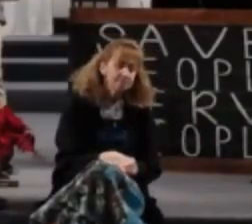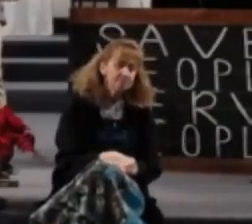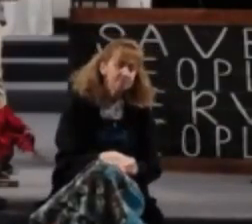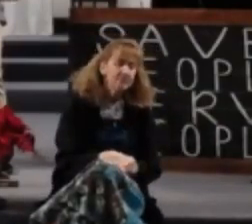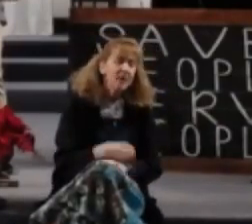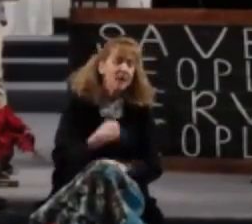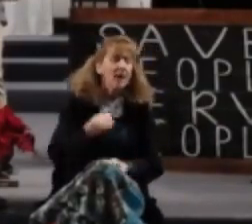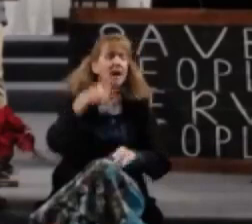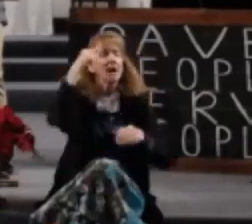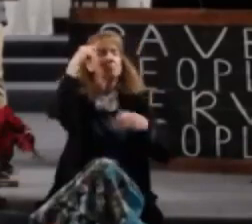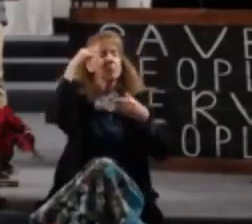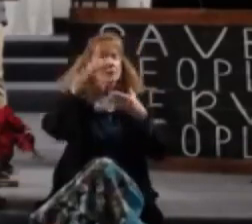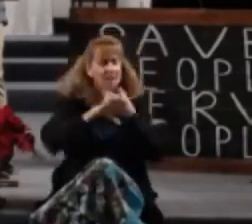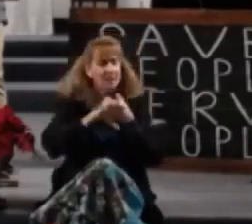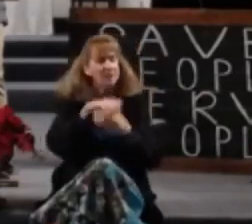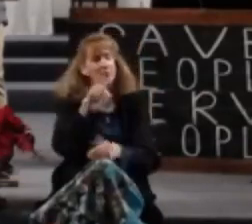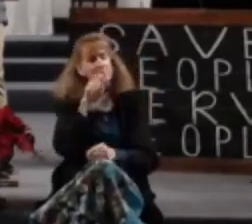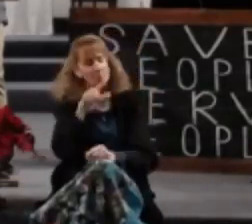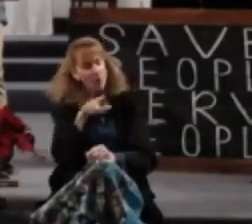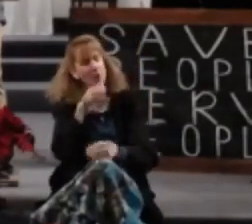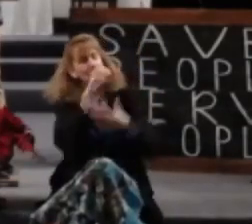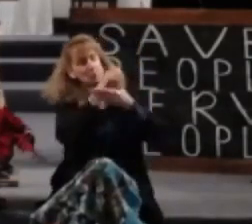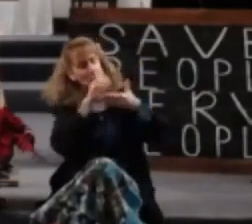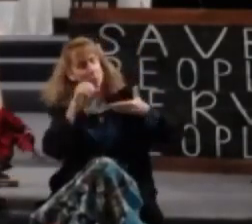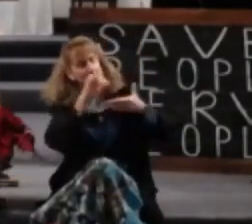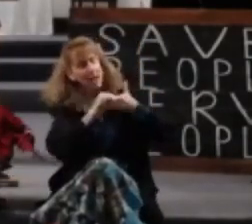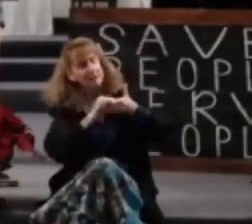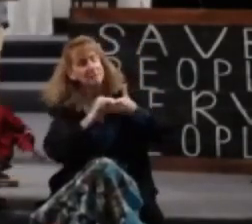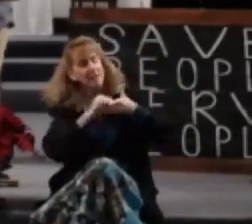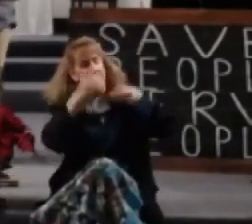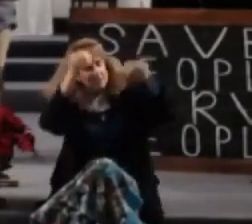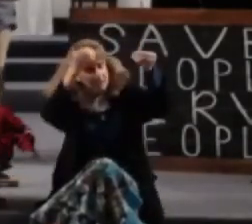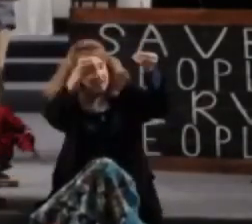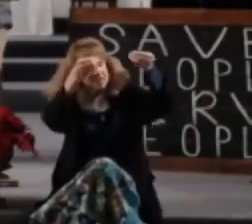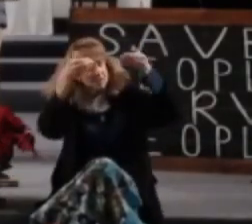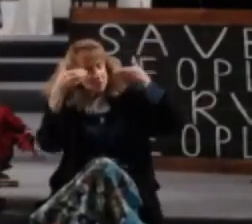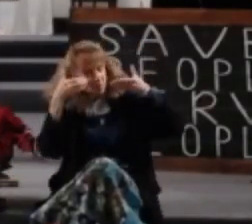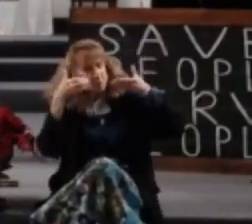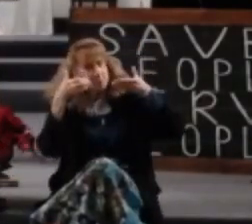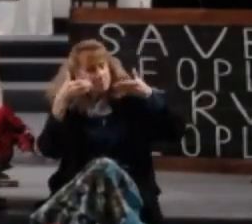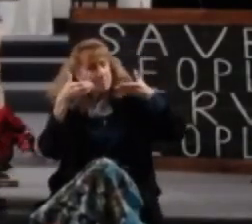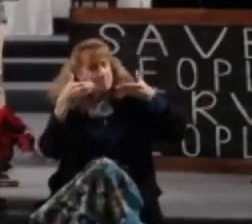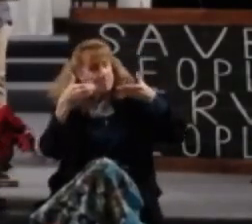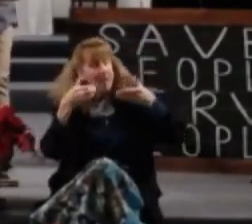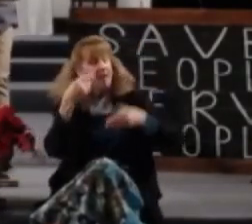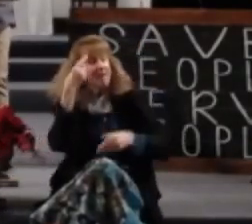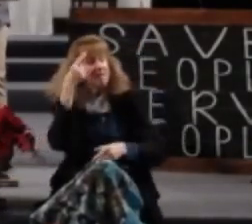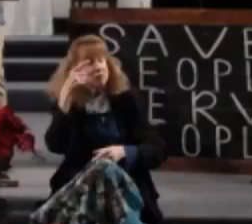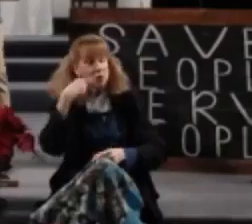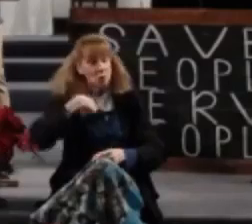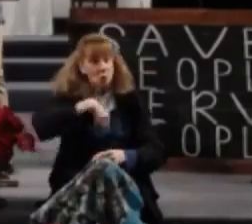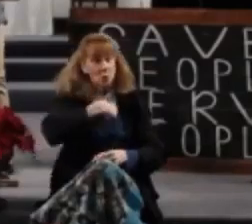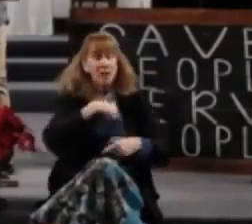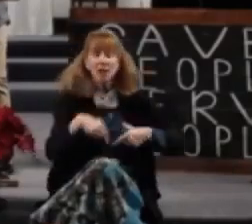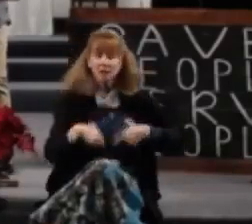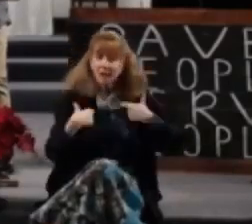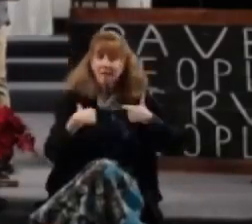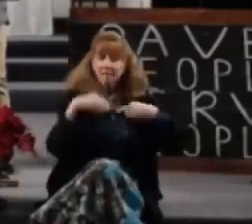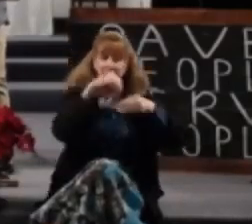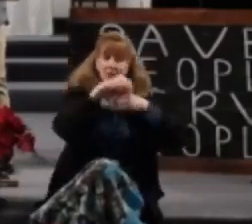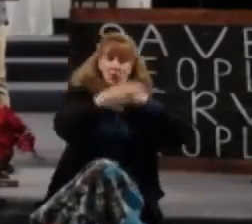And I believe Paul had that in mind when he wrote 2 Corinthians 10, verses 3 through 5. For though we live in the